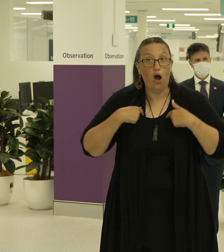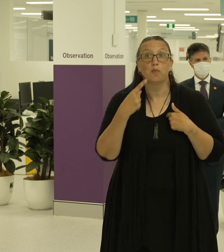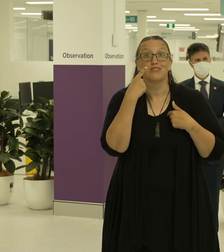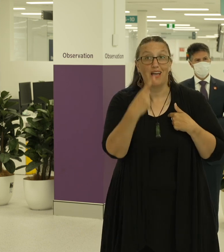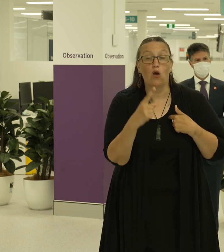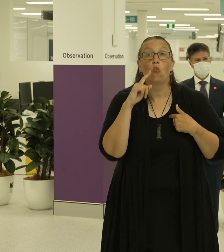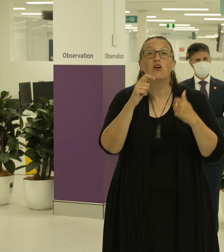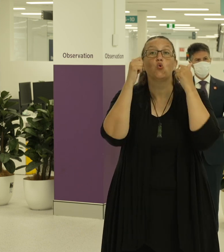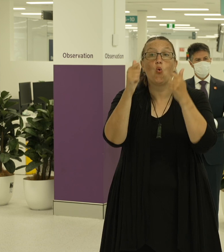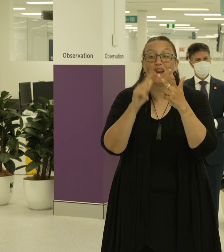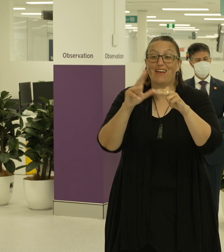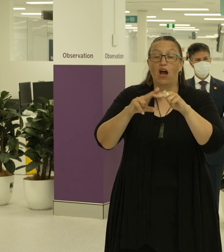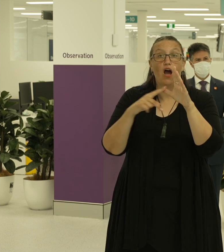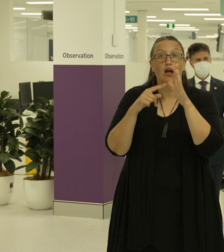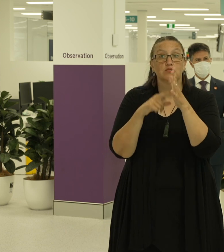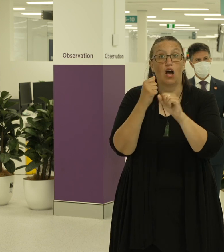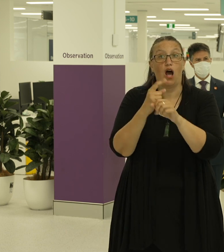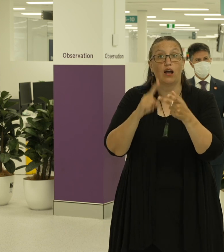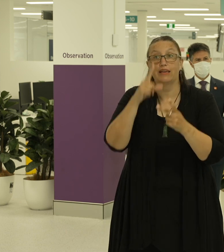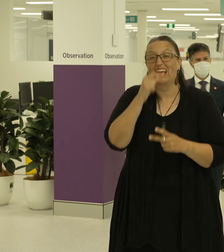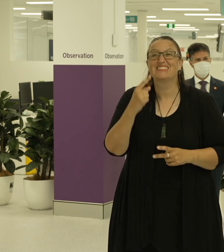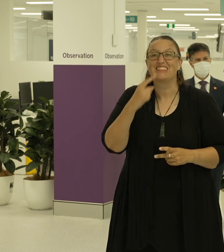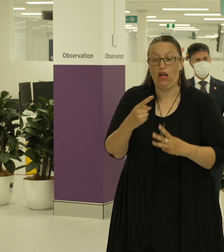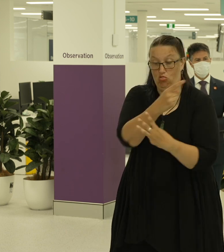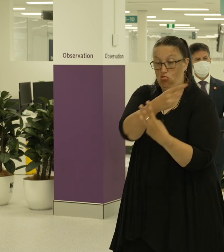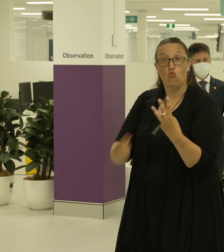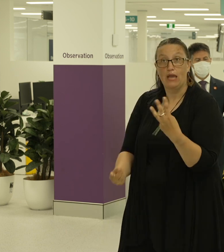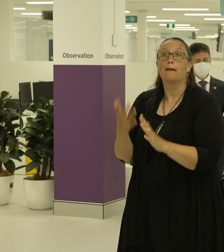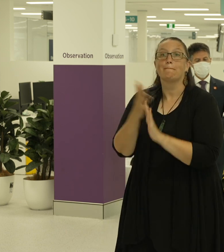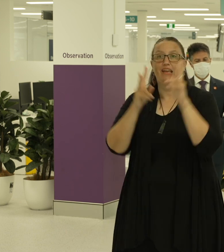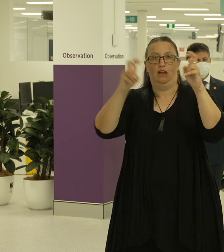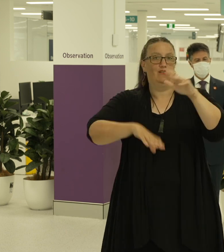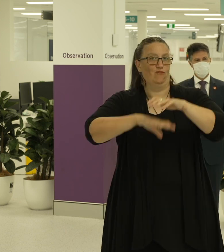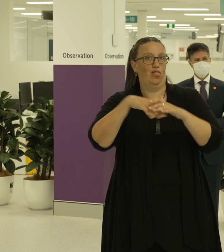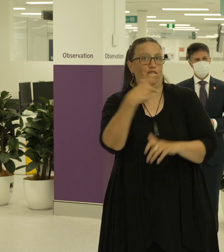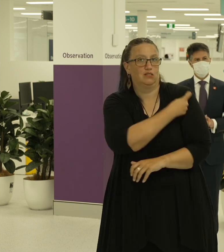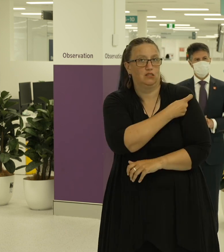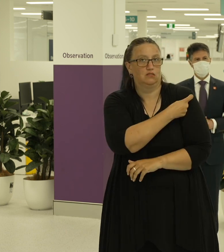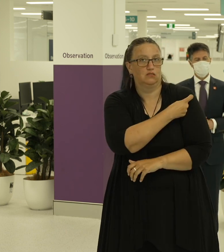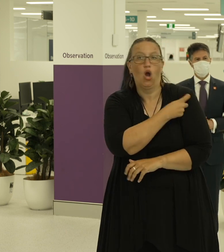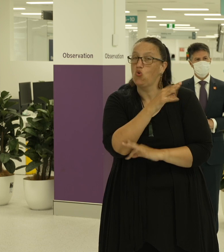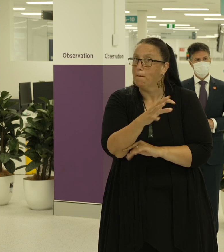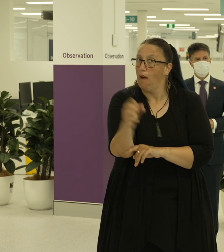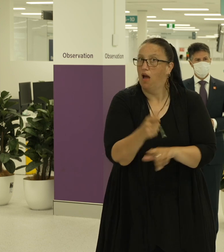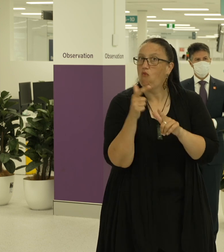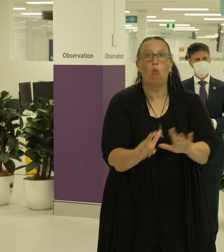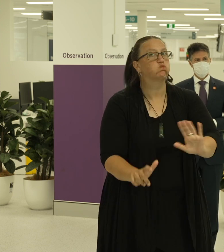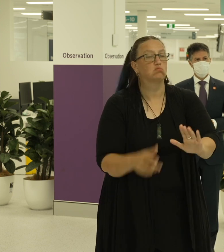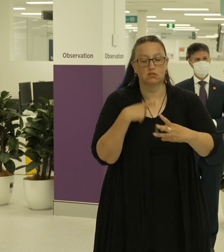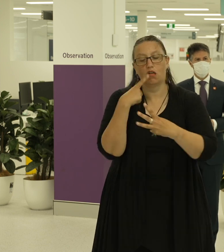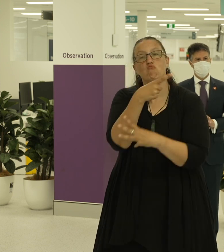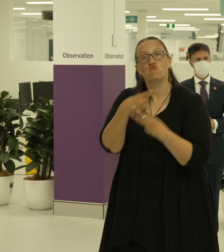think it would be good if ATAGI would give that advice, that we could have it nationally across the board, the tick or something on there to show the